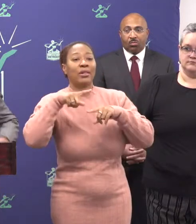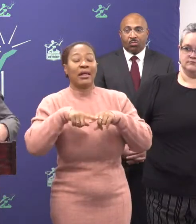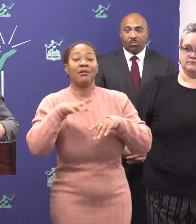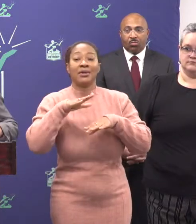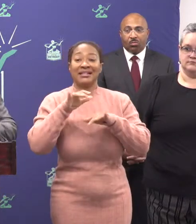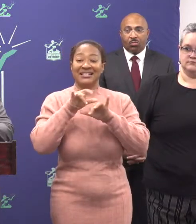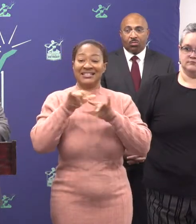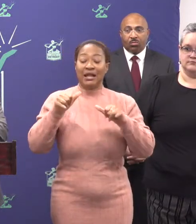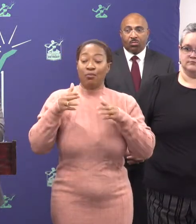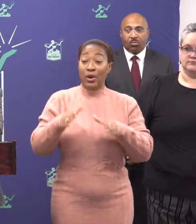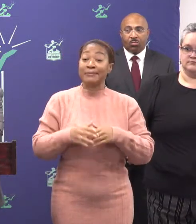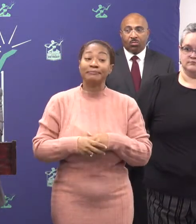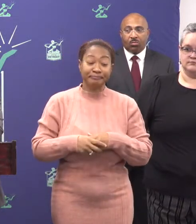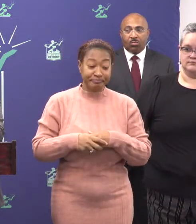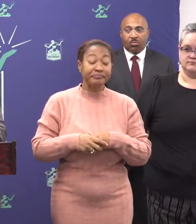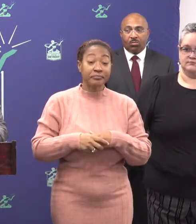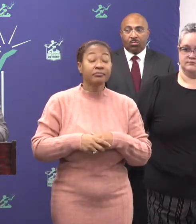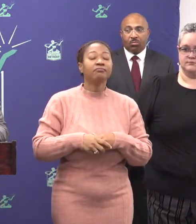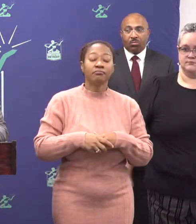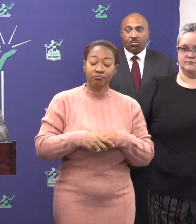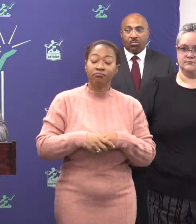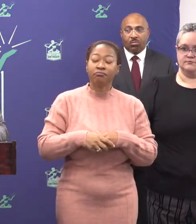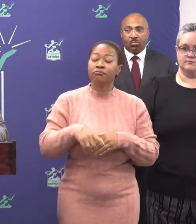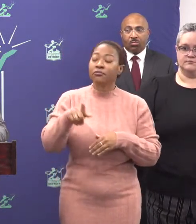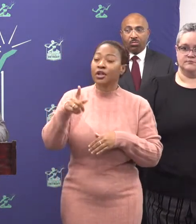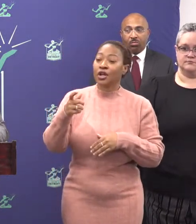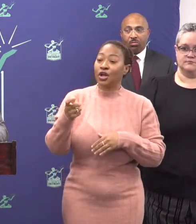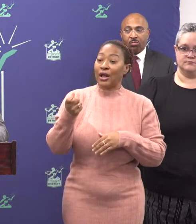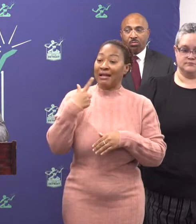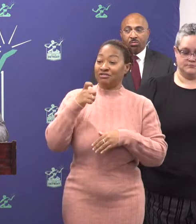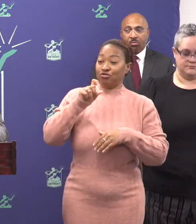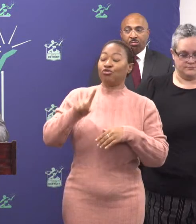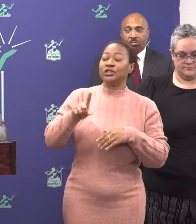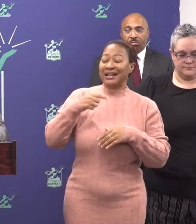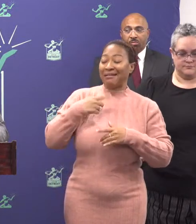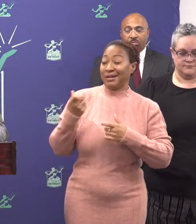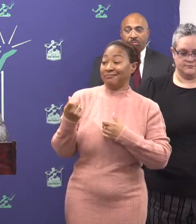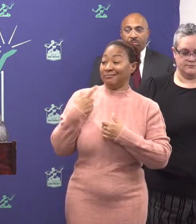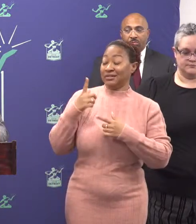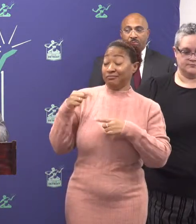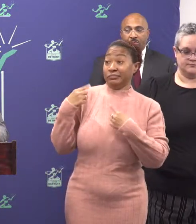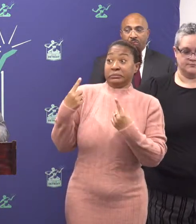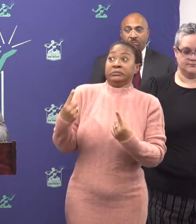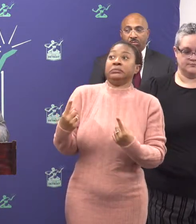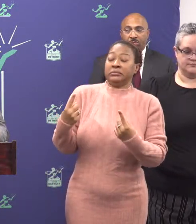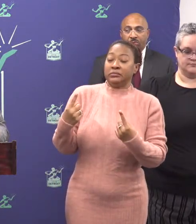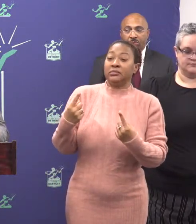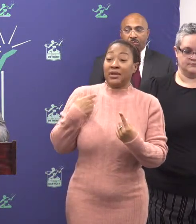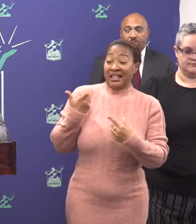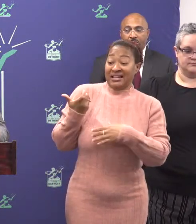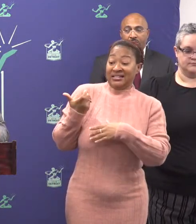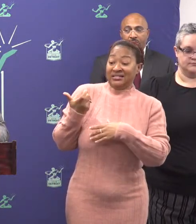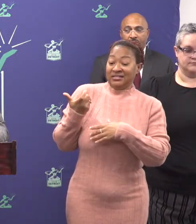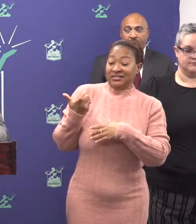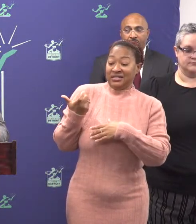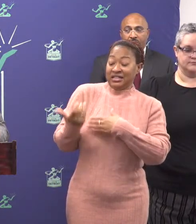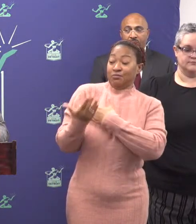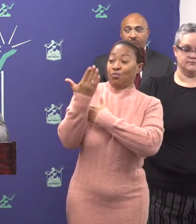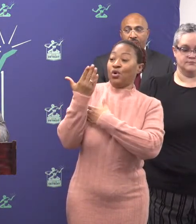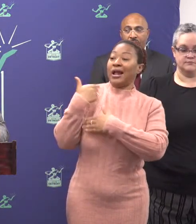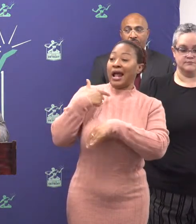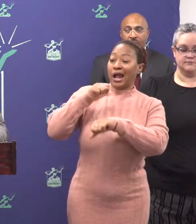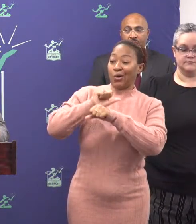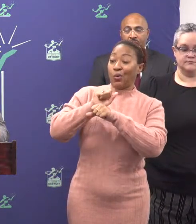same way? You're asking a question I've been asking myself for a while, and this morning I met